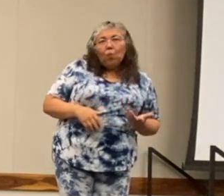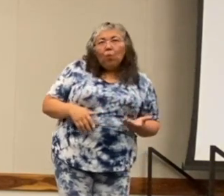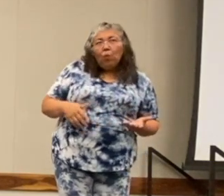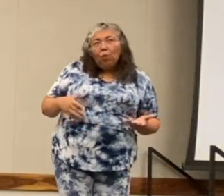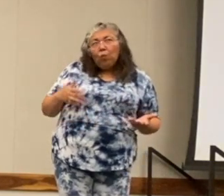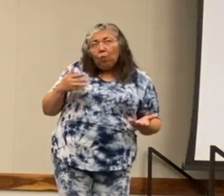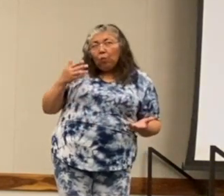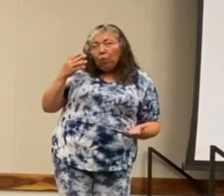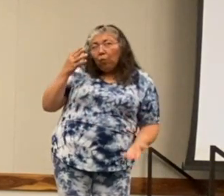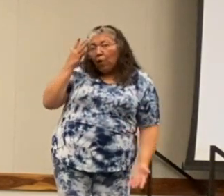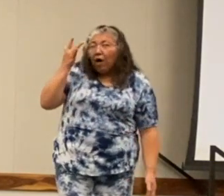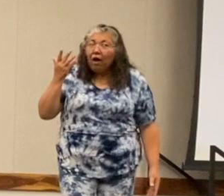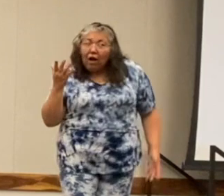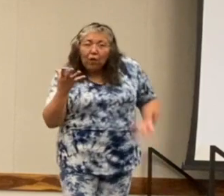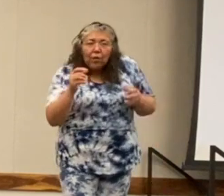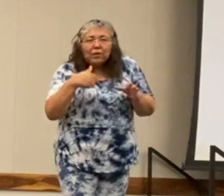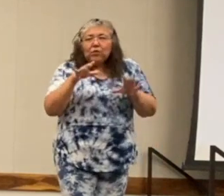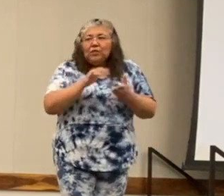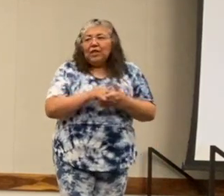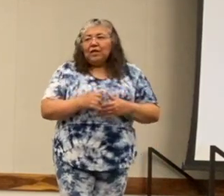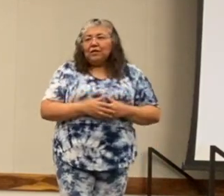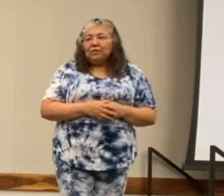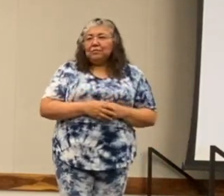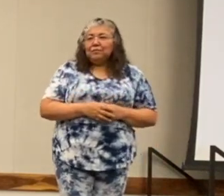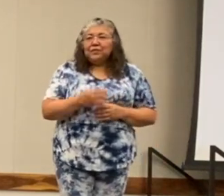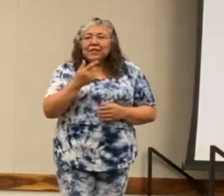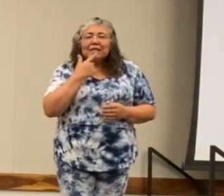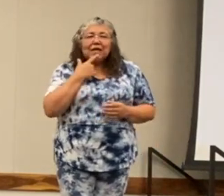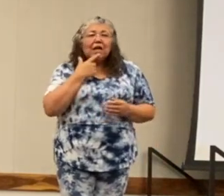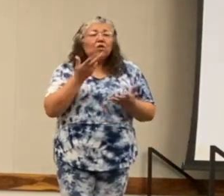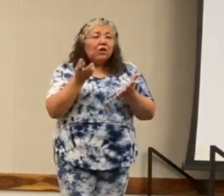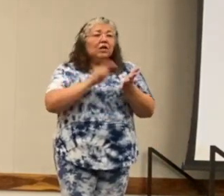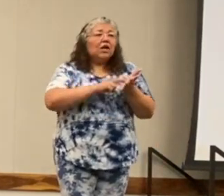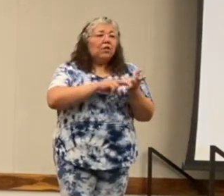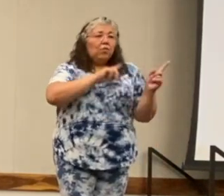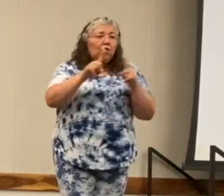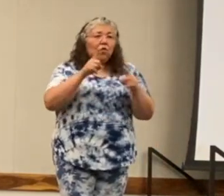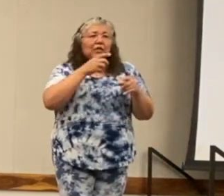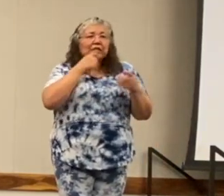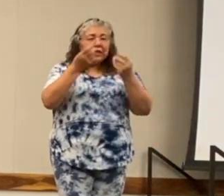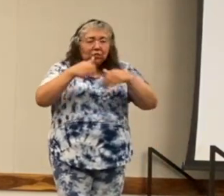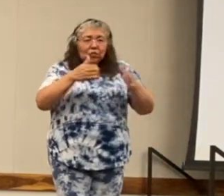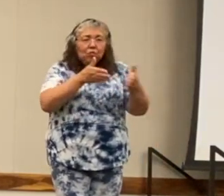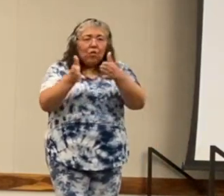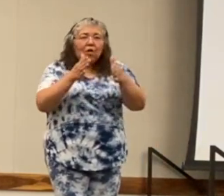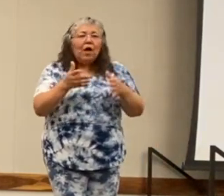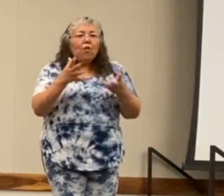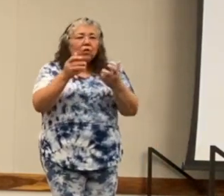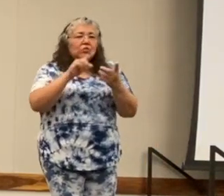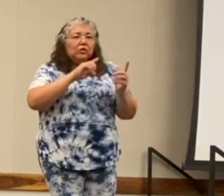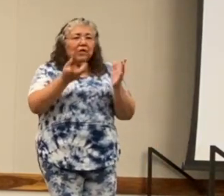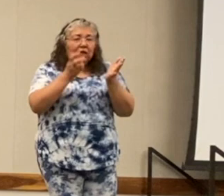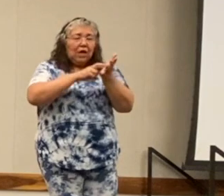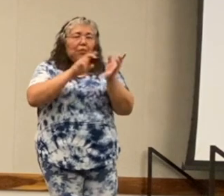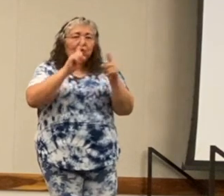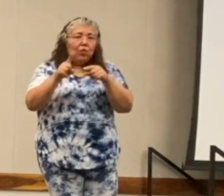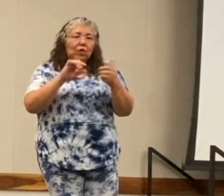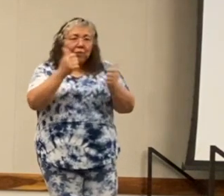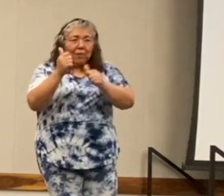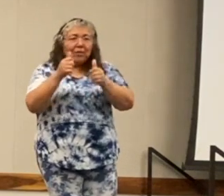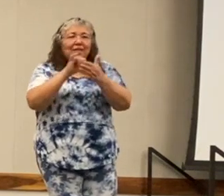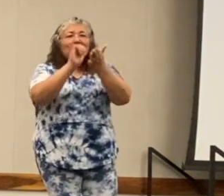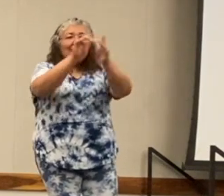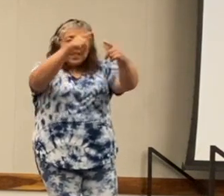why do you want me to do that? Right? He said, I want you to get up and go down the desert road. I want you to get up and go get baptized in that